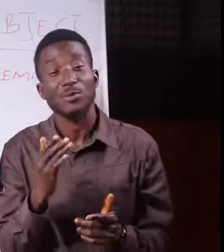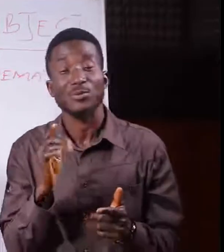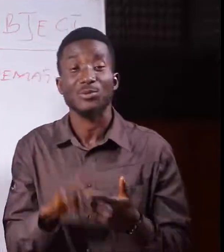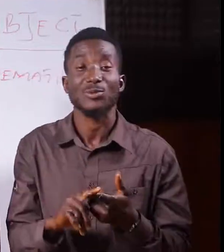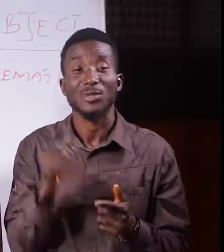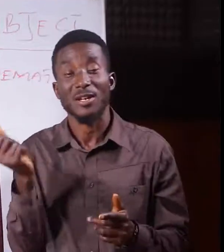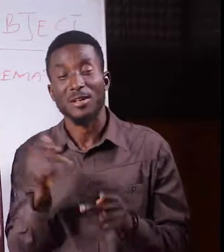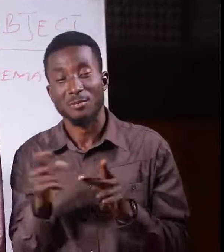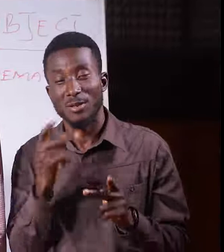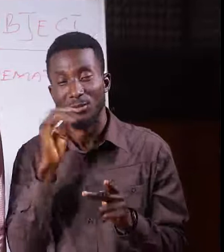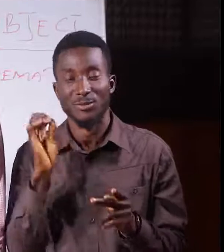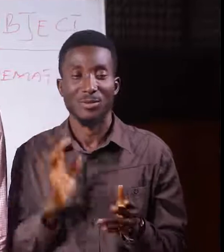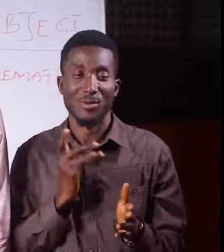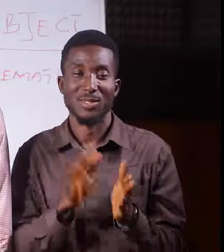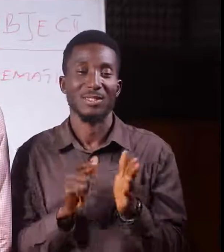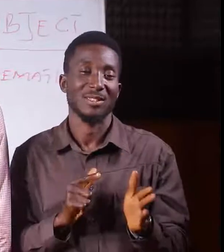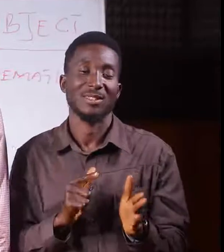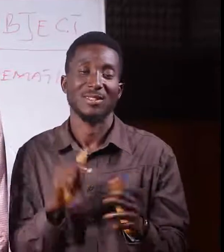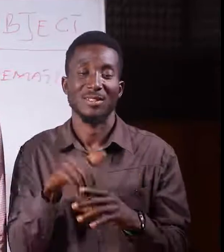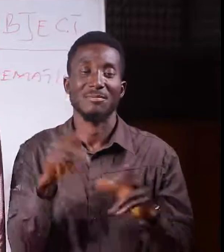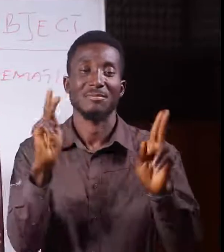moment of our lesson in mathematics.